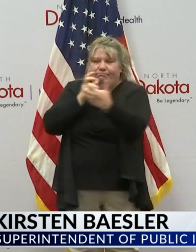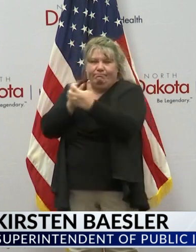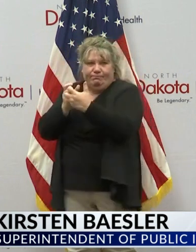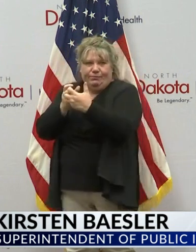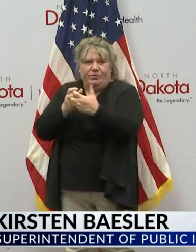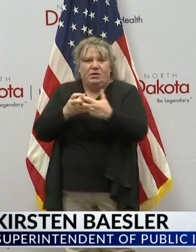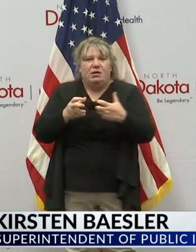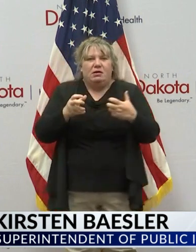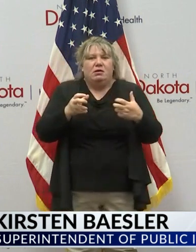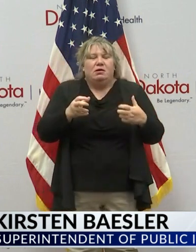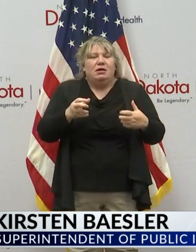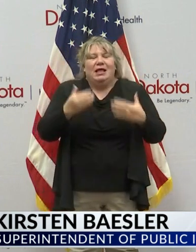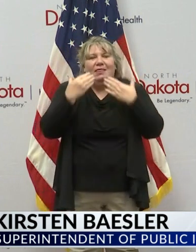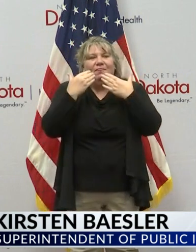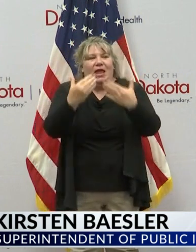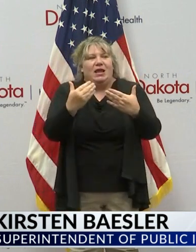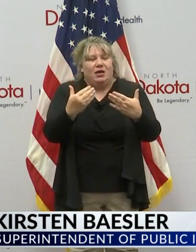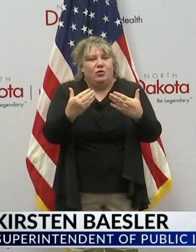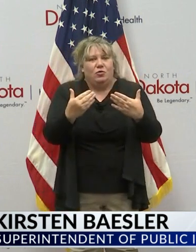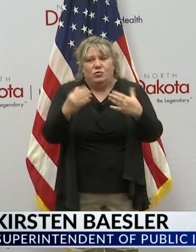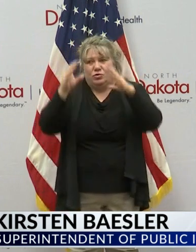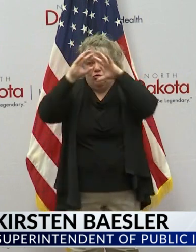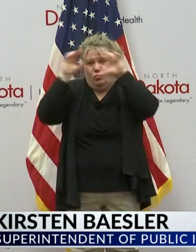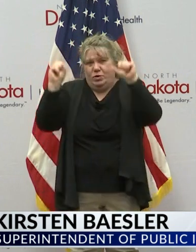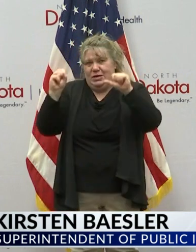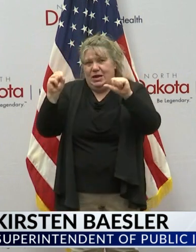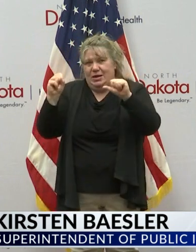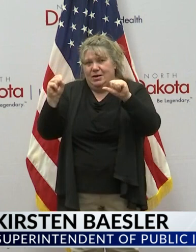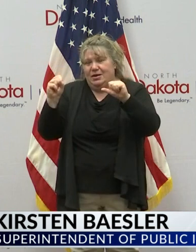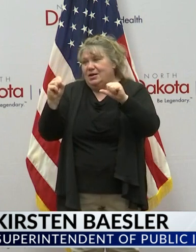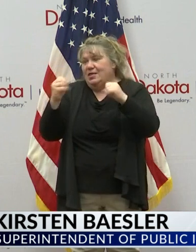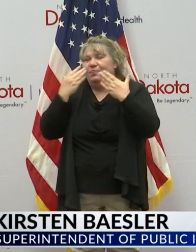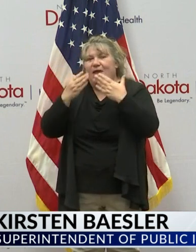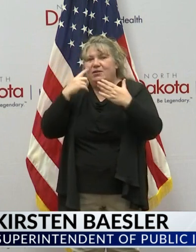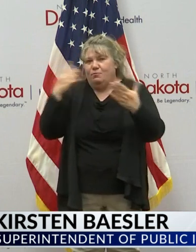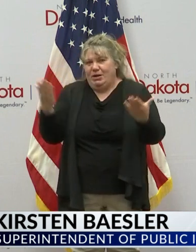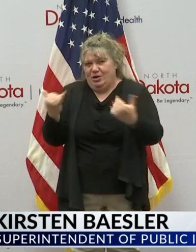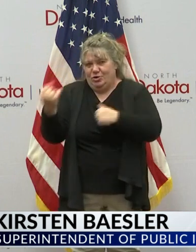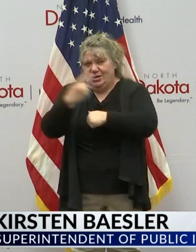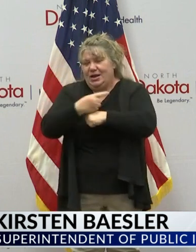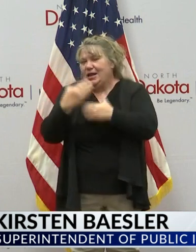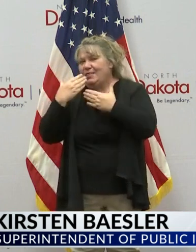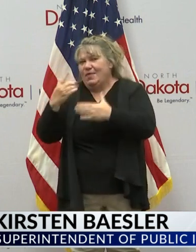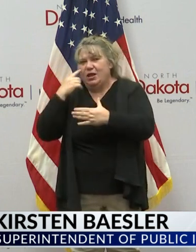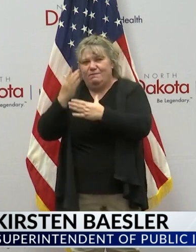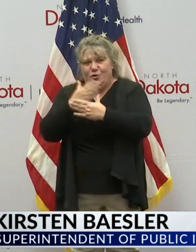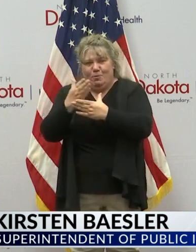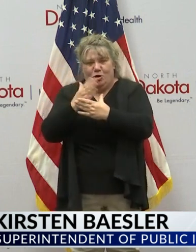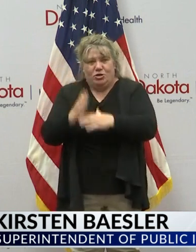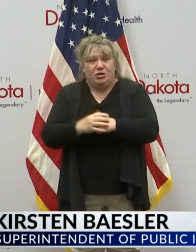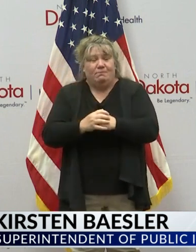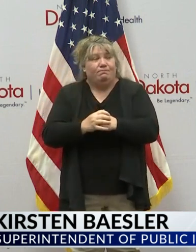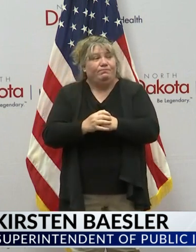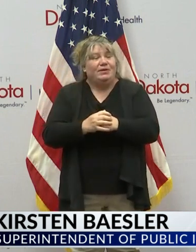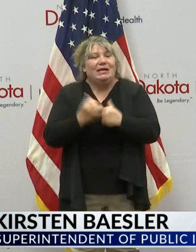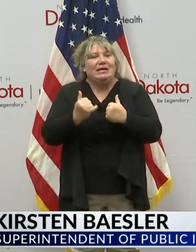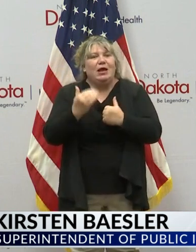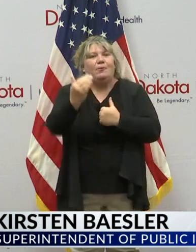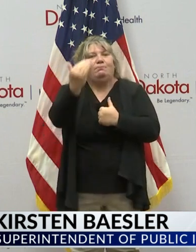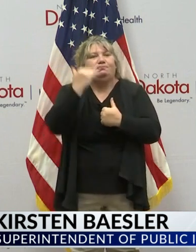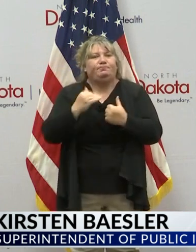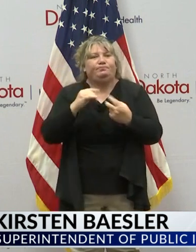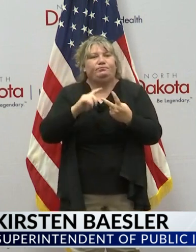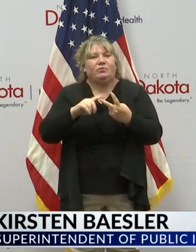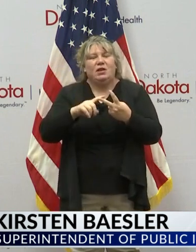state. But again, thank you, Superintendent, and thanks for being here today. Thanks for your partnership. Next up, we've got some